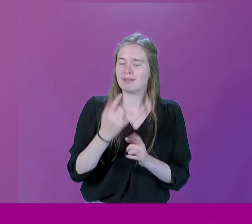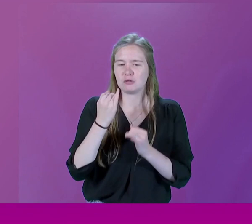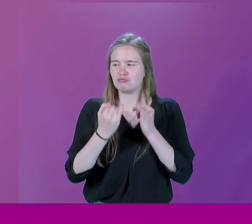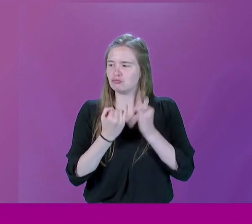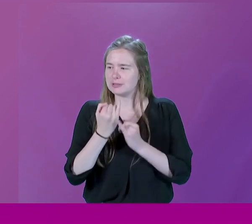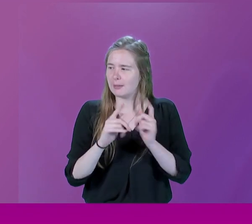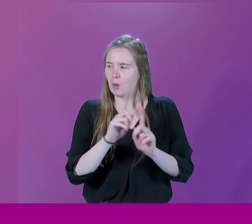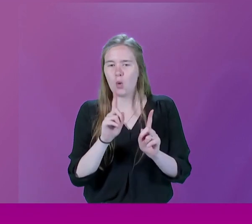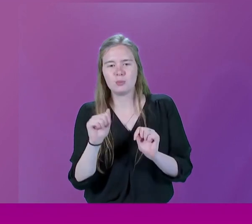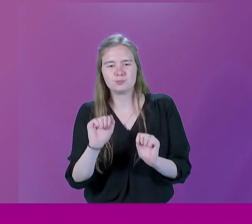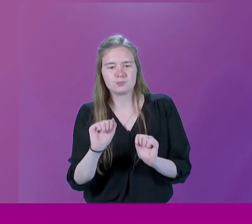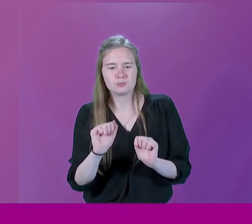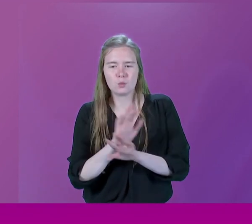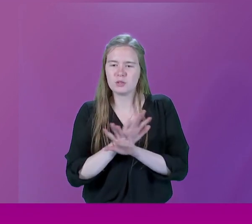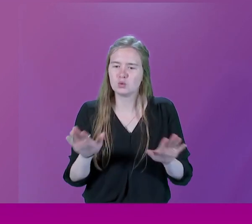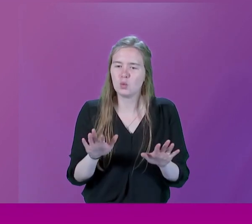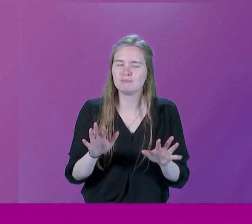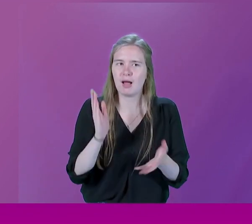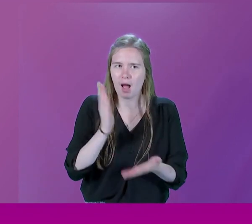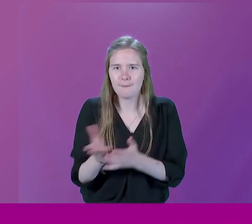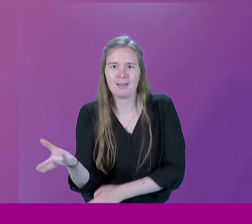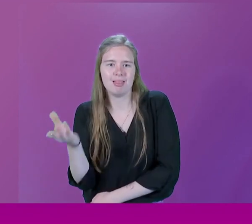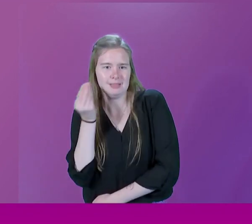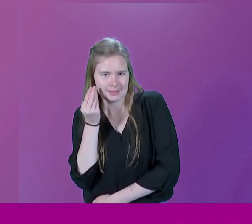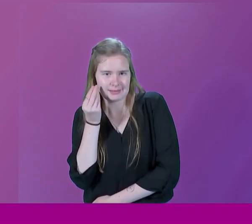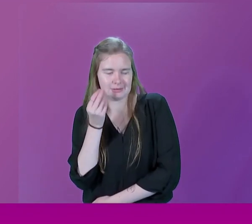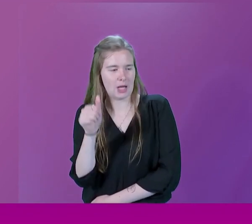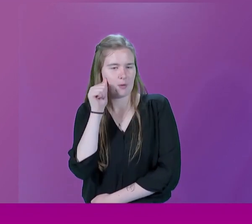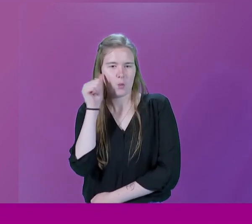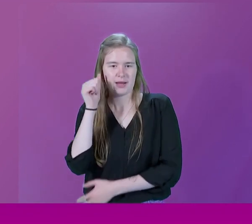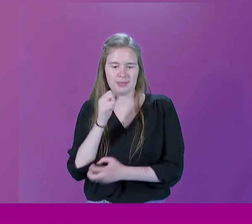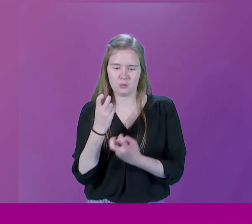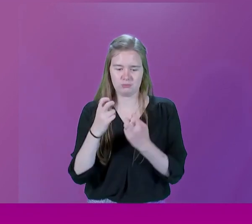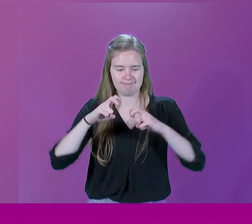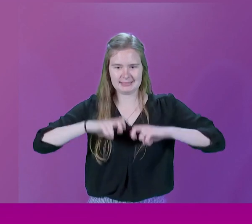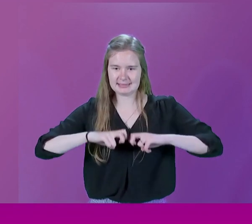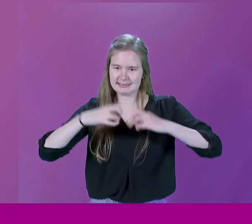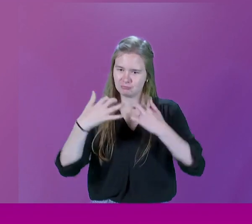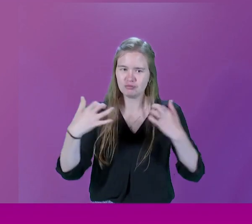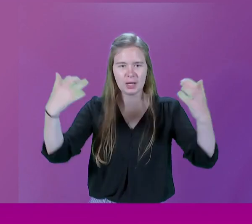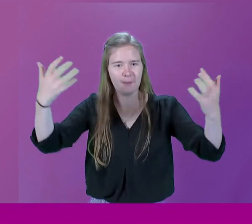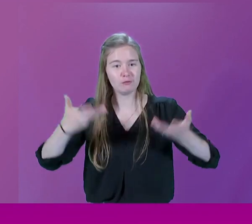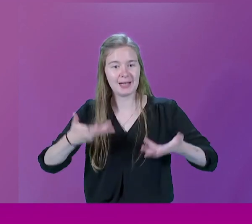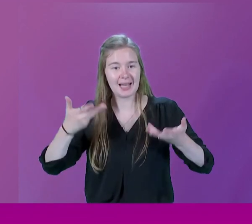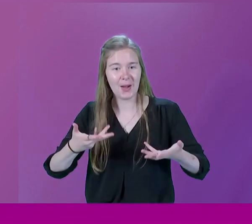of the fact that we don't properly listen. I'm conscious we're sitting in this parliamentary chamber as one of the deputy